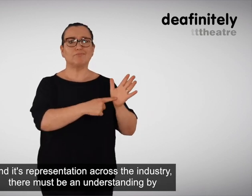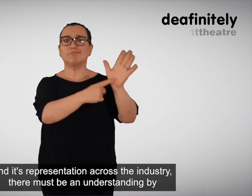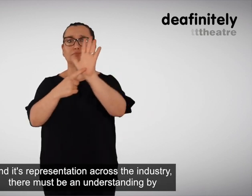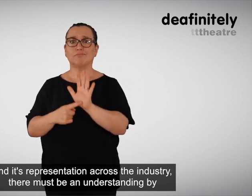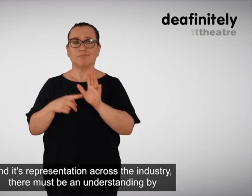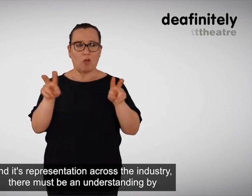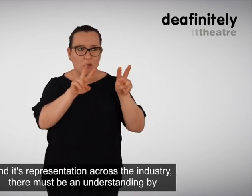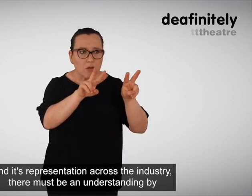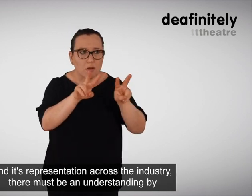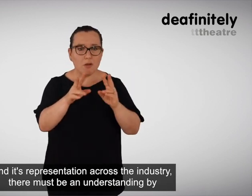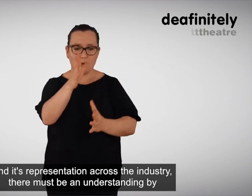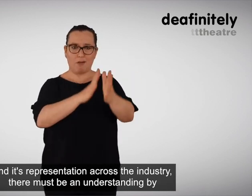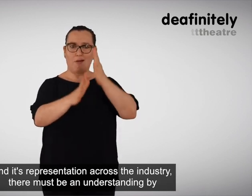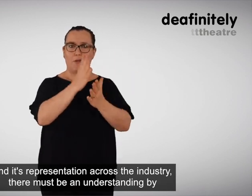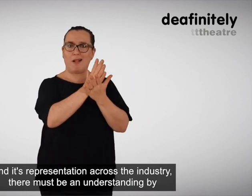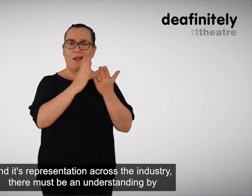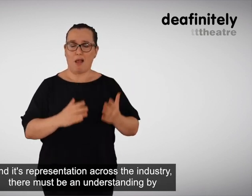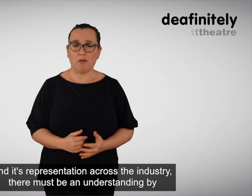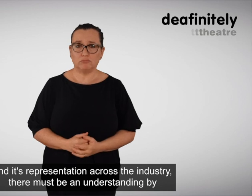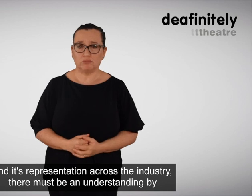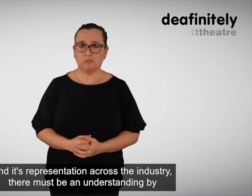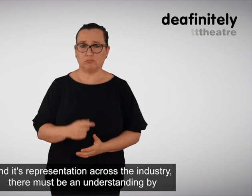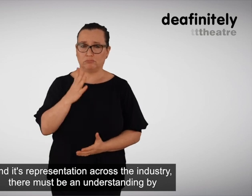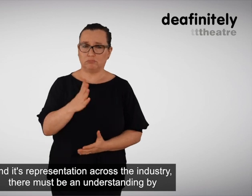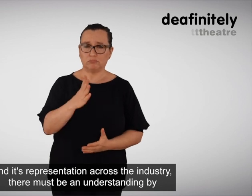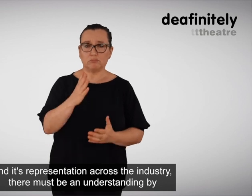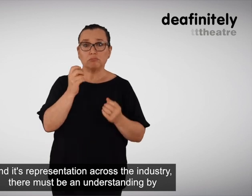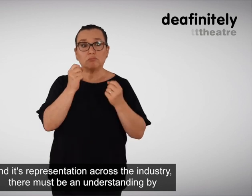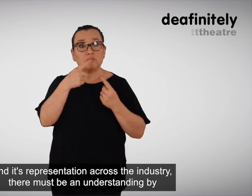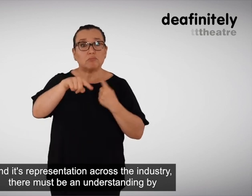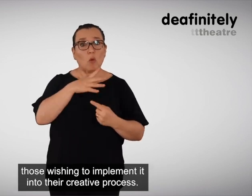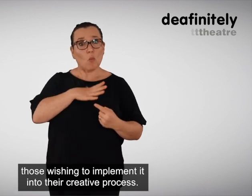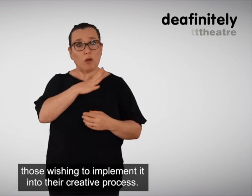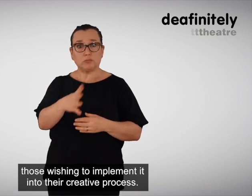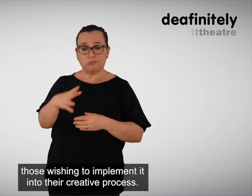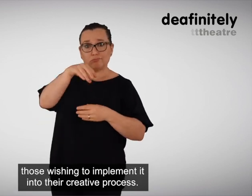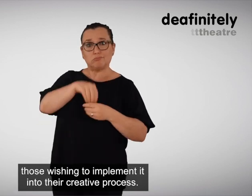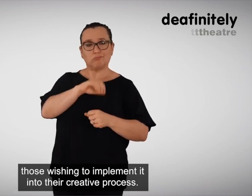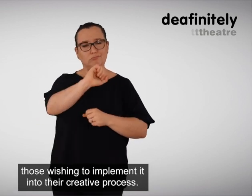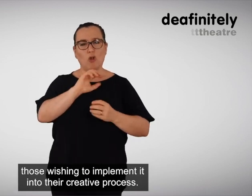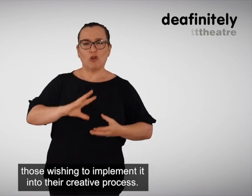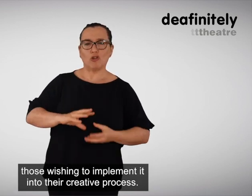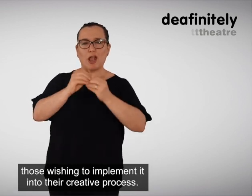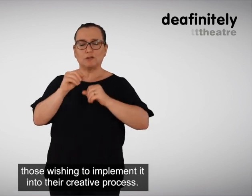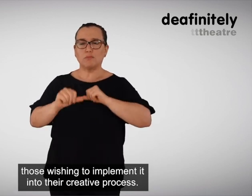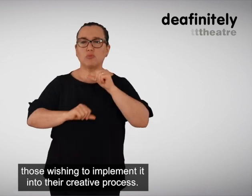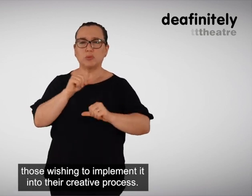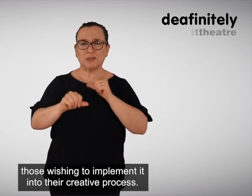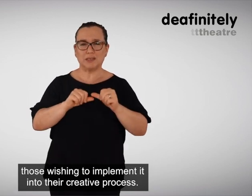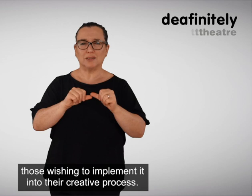its representation across the industry, there must be an understanding by those wishing to implement it into their